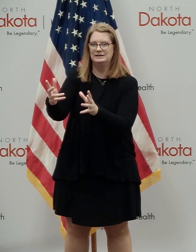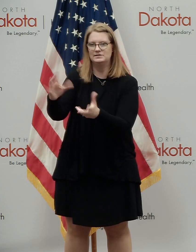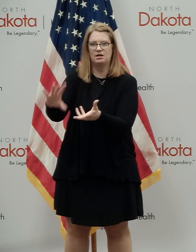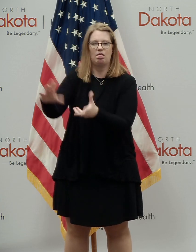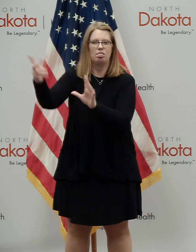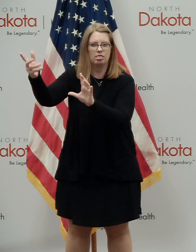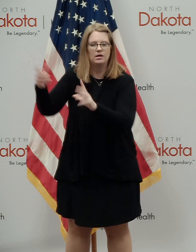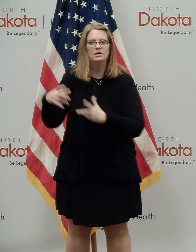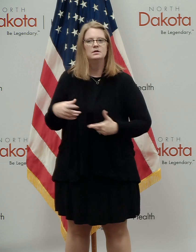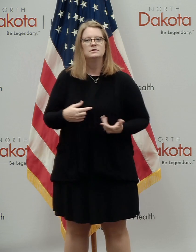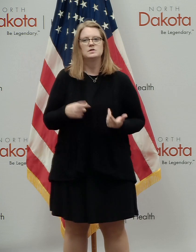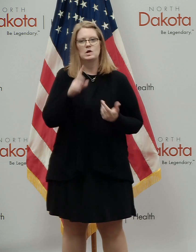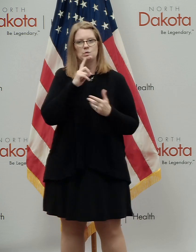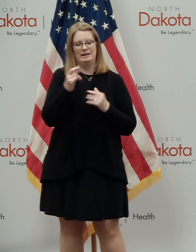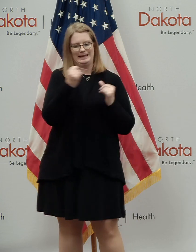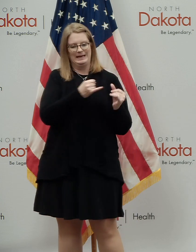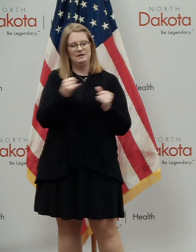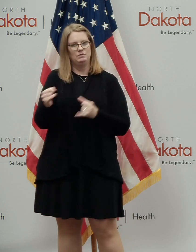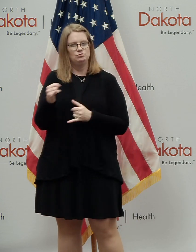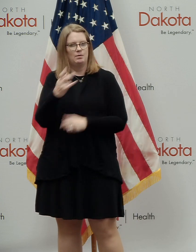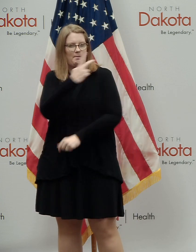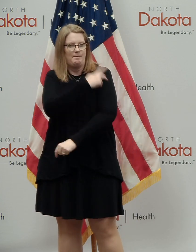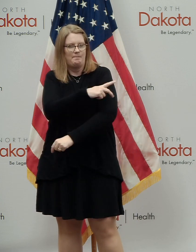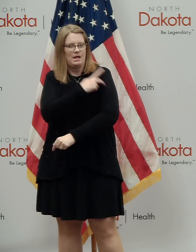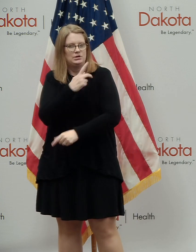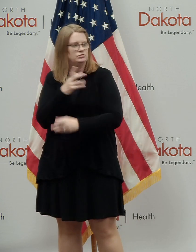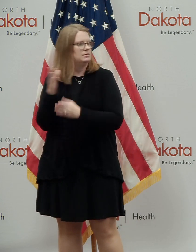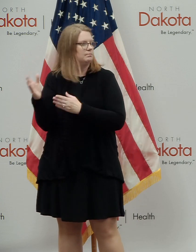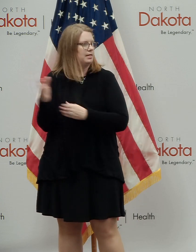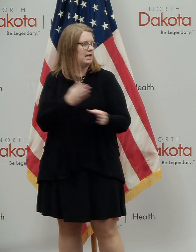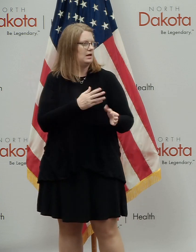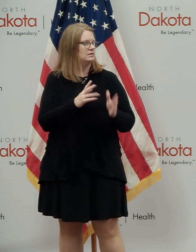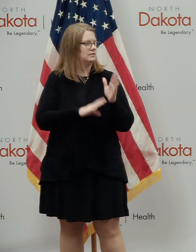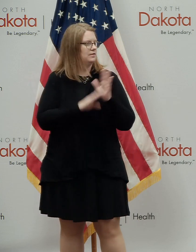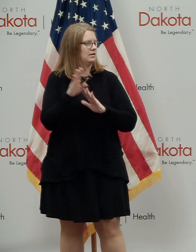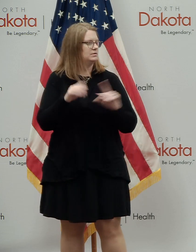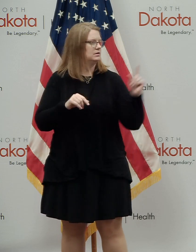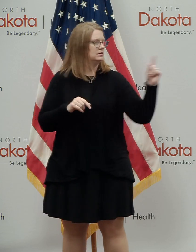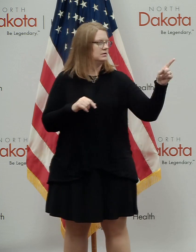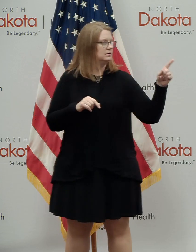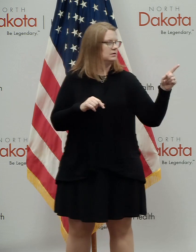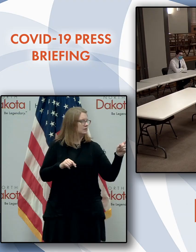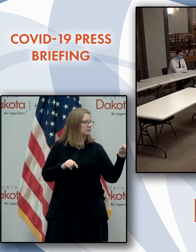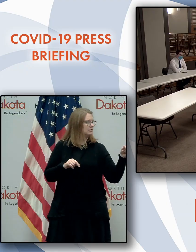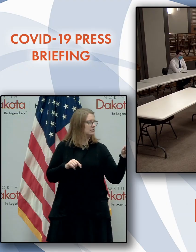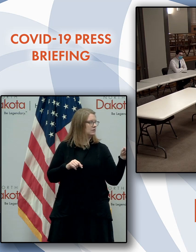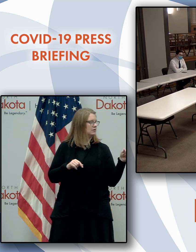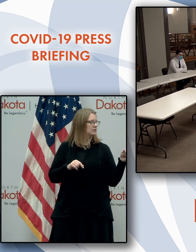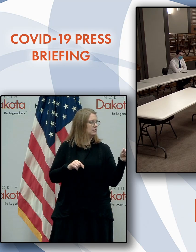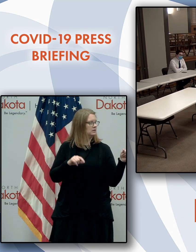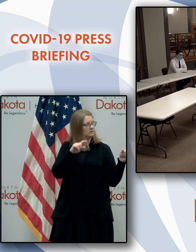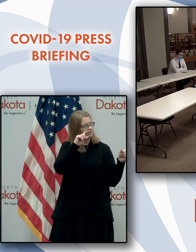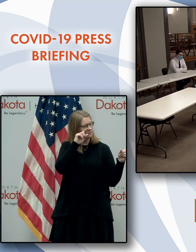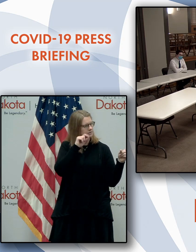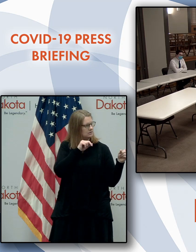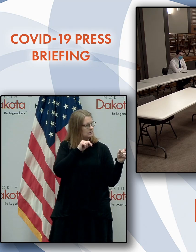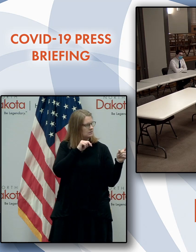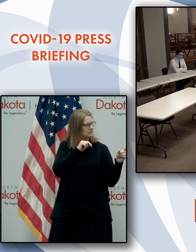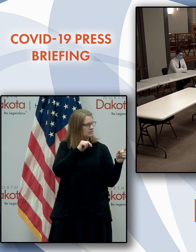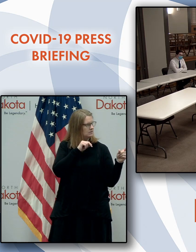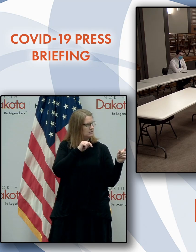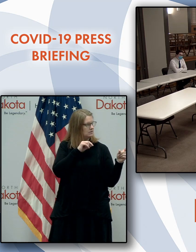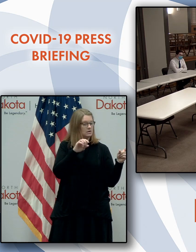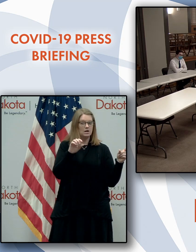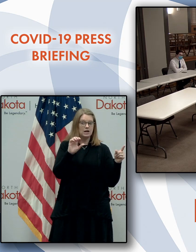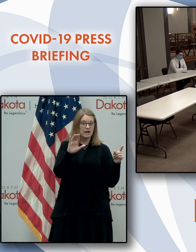patient-by-patient treatment plan that's developed. Are there any COVID patients that Sanford has had to send to